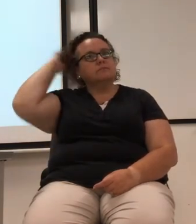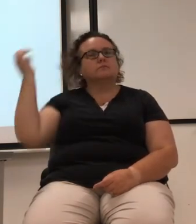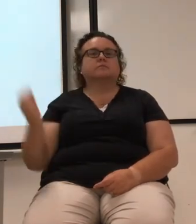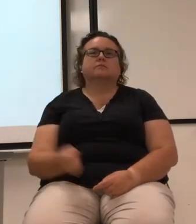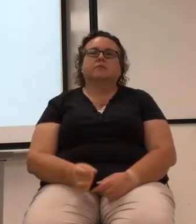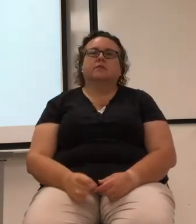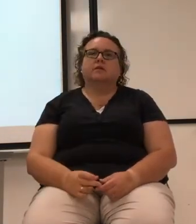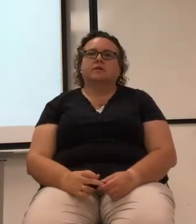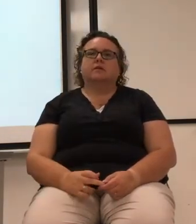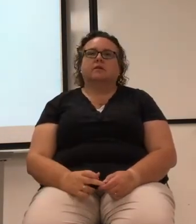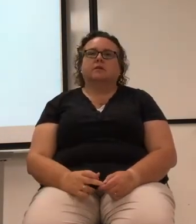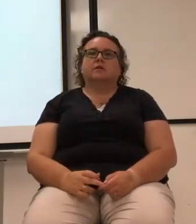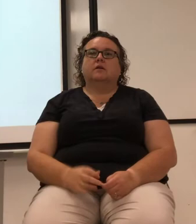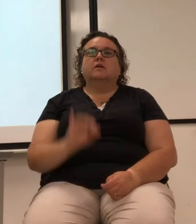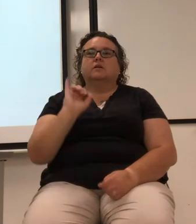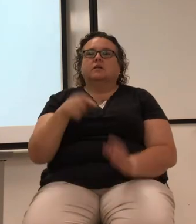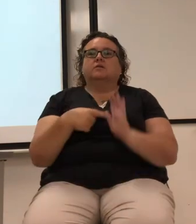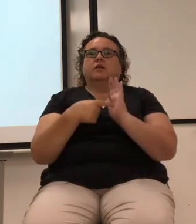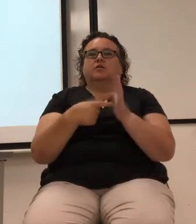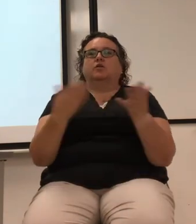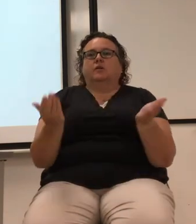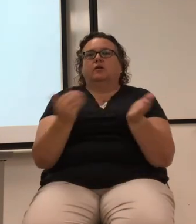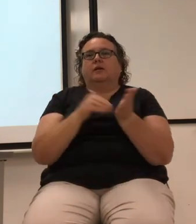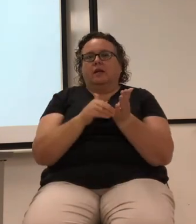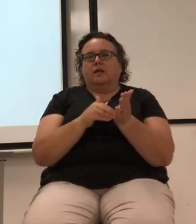So that's what I show you here, the three capillary beds.